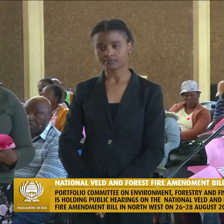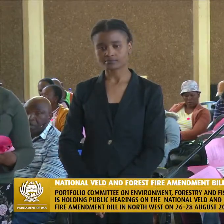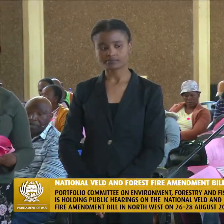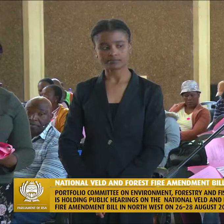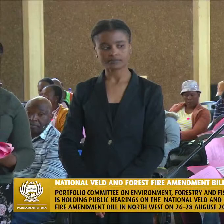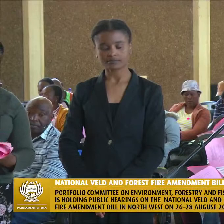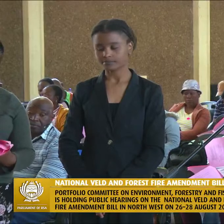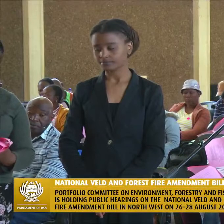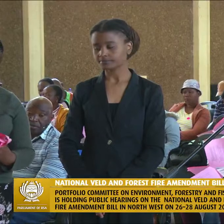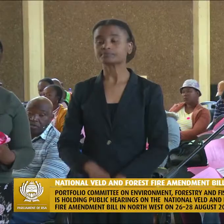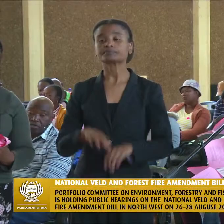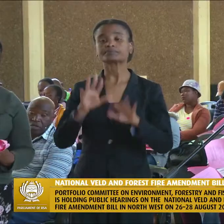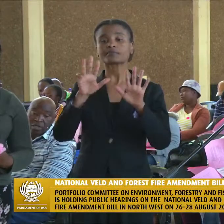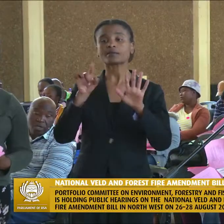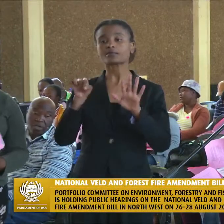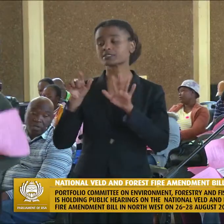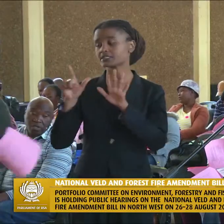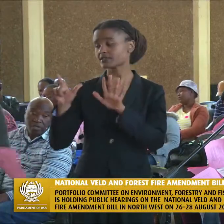9.7